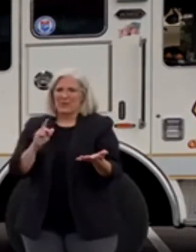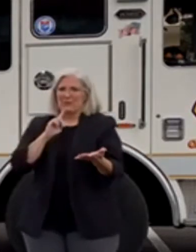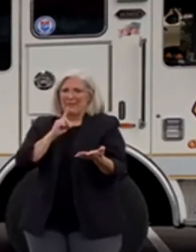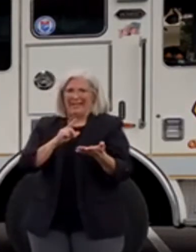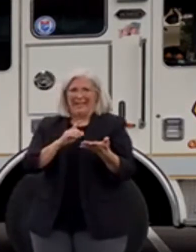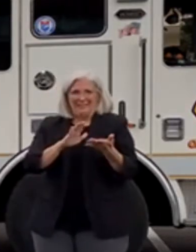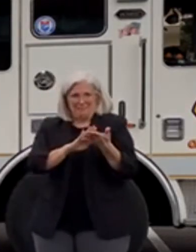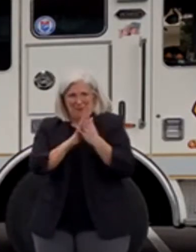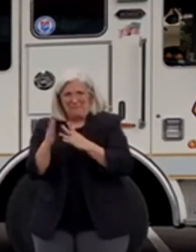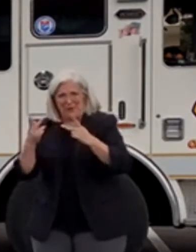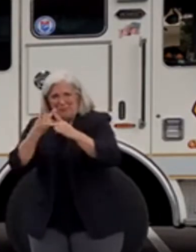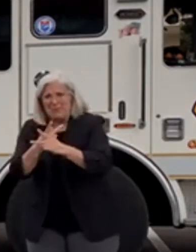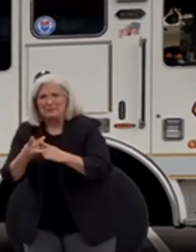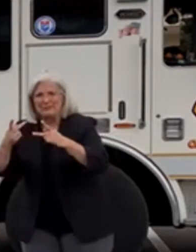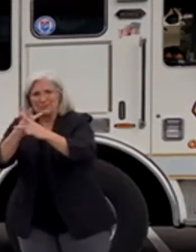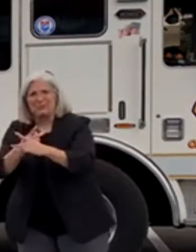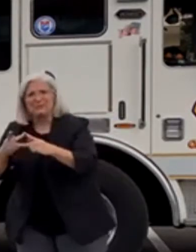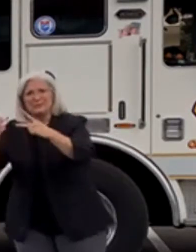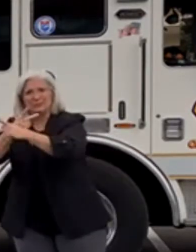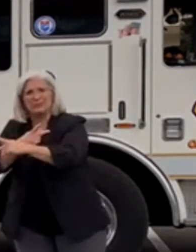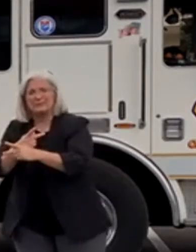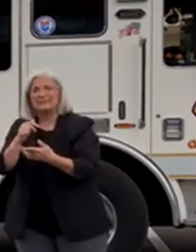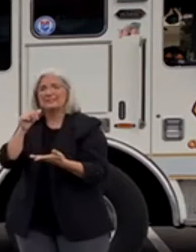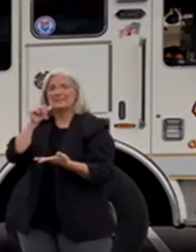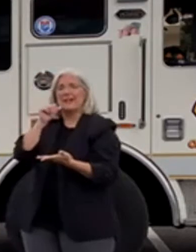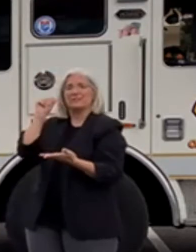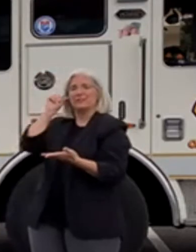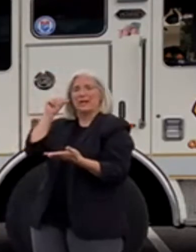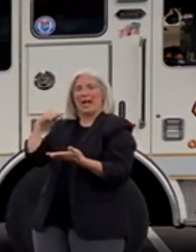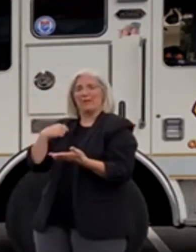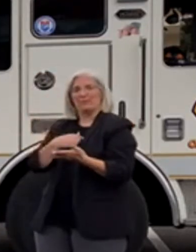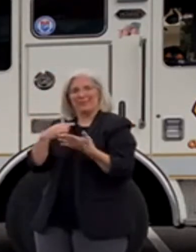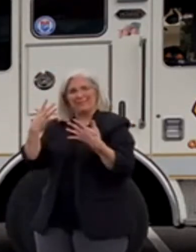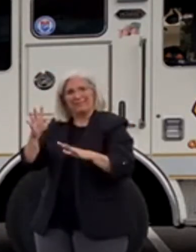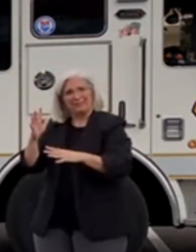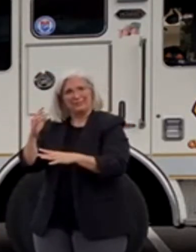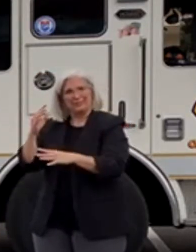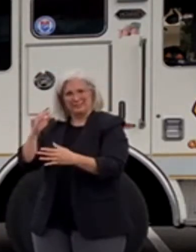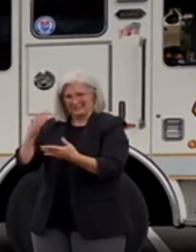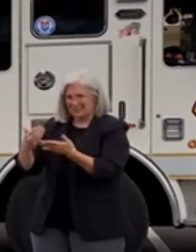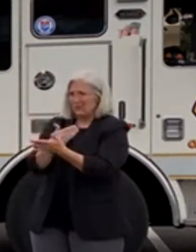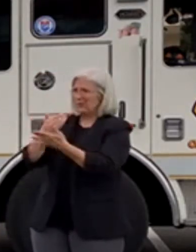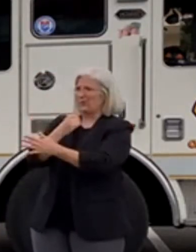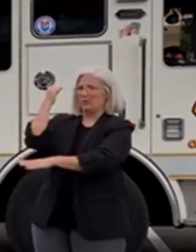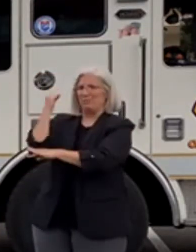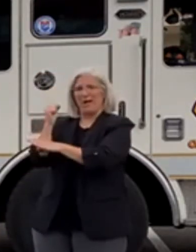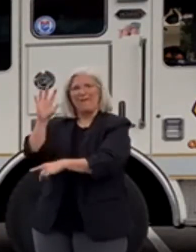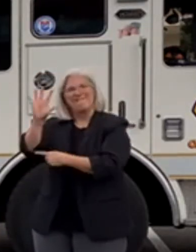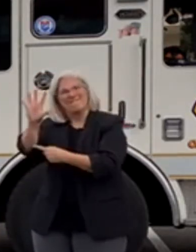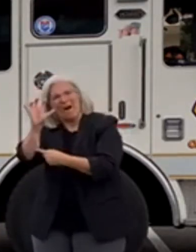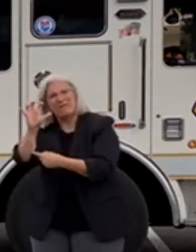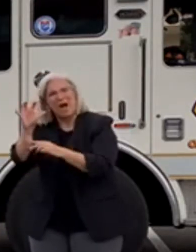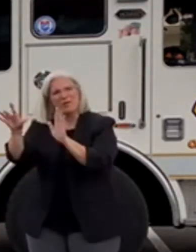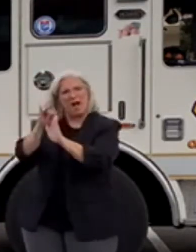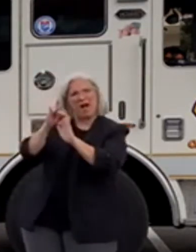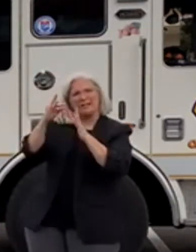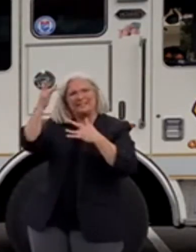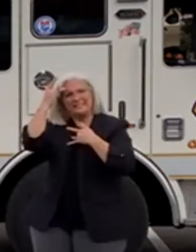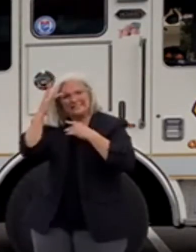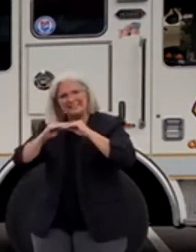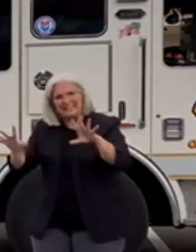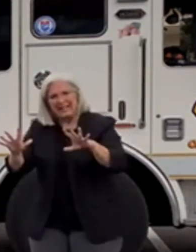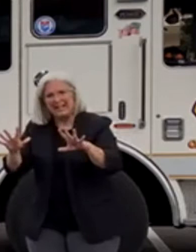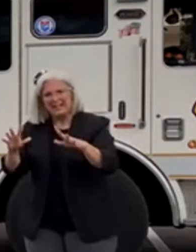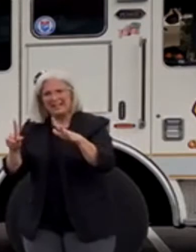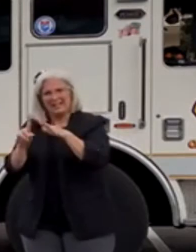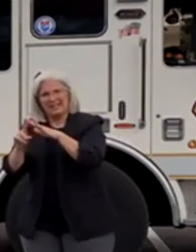worse. Yesterday, we had 512 new cases reported to us, setting yet again